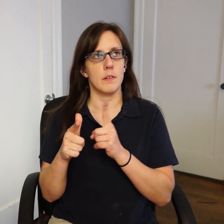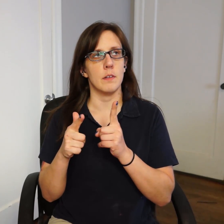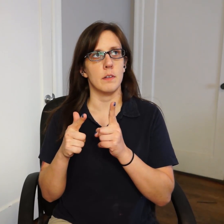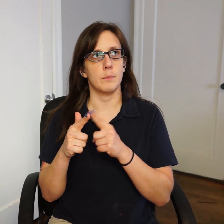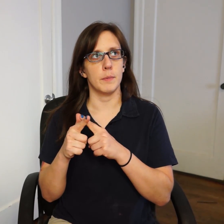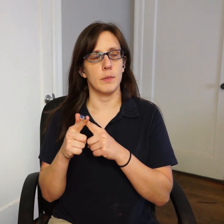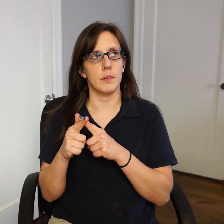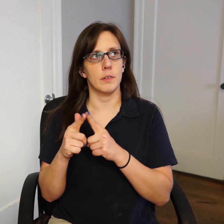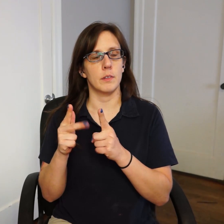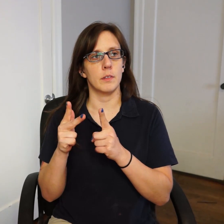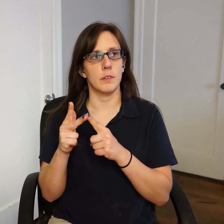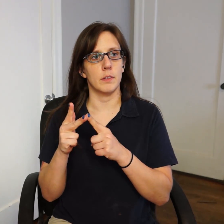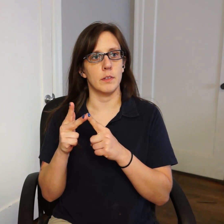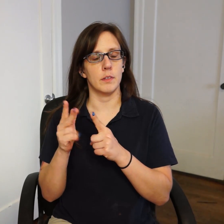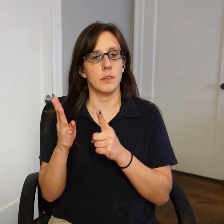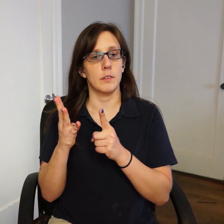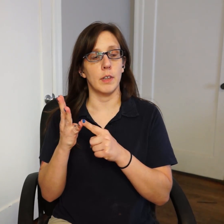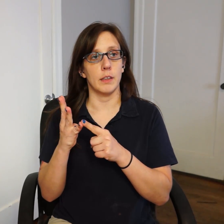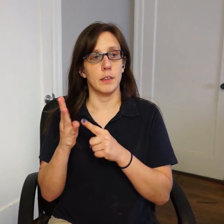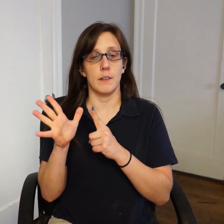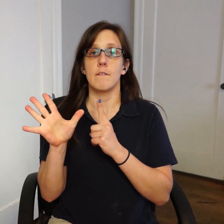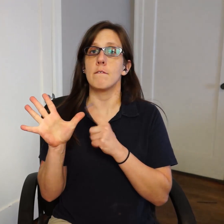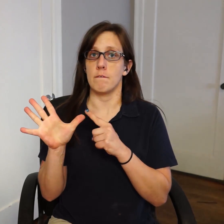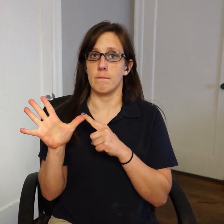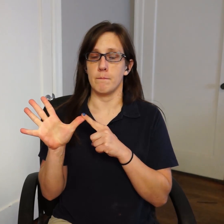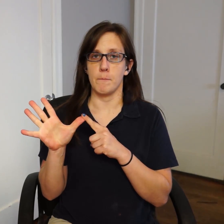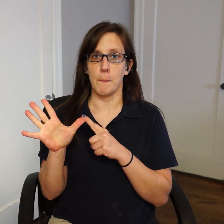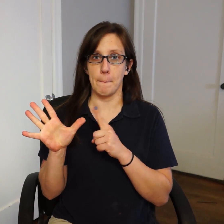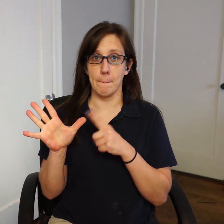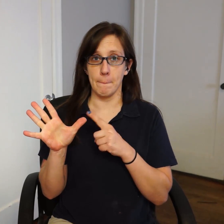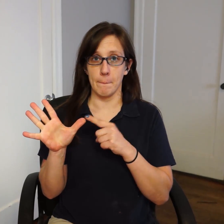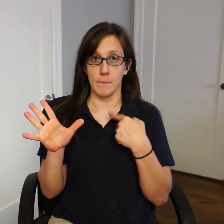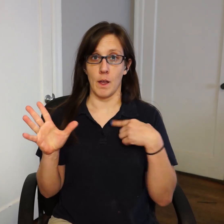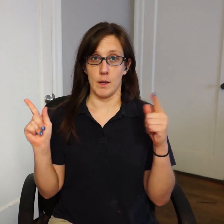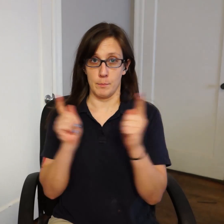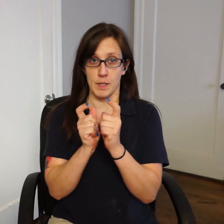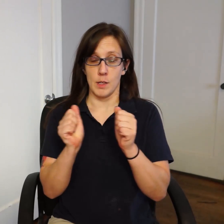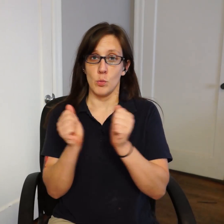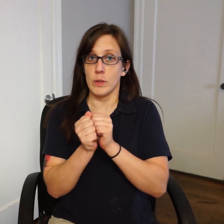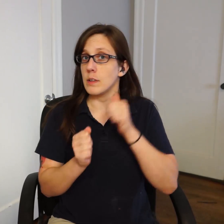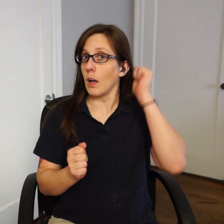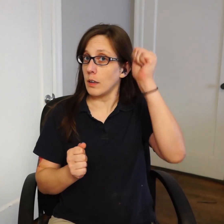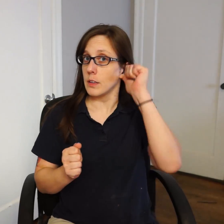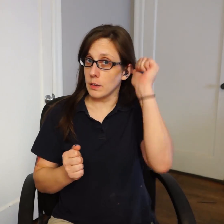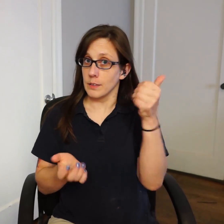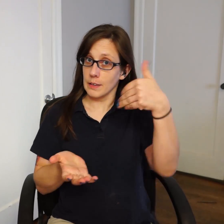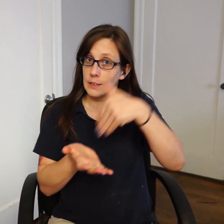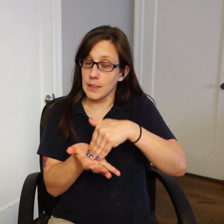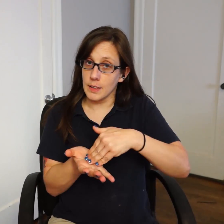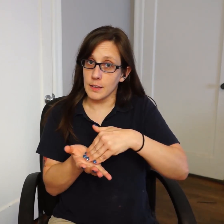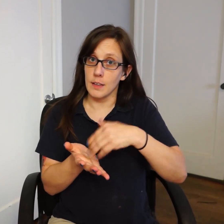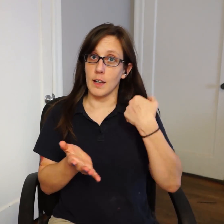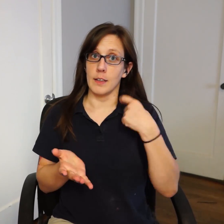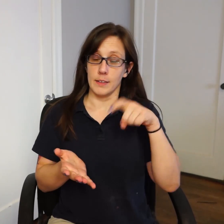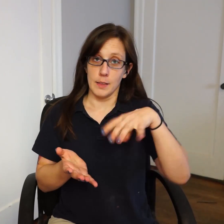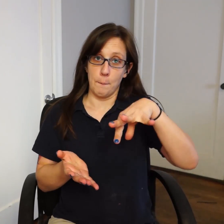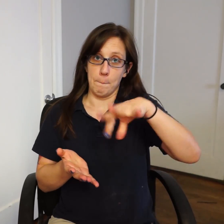two, three, four, fifth thing. Okay, the fifth thing that I need to do is meet with the audiologist again, and I need to pick